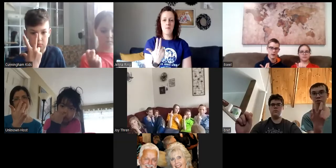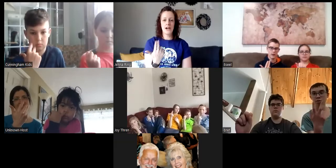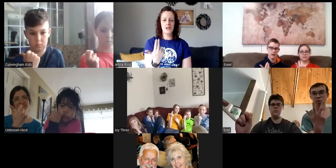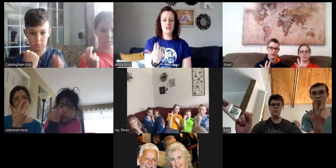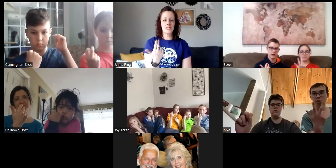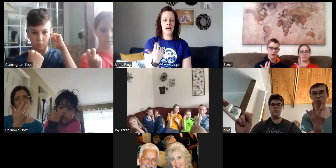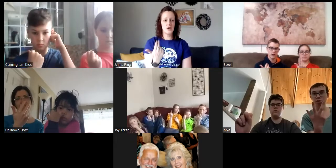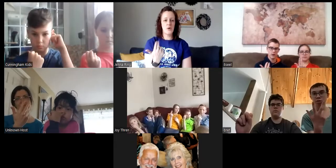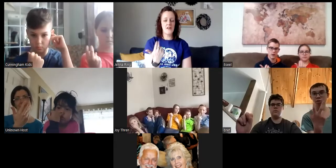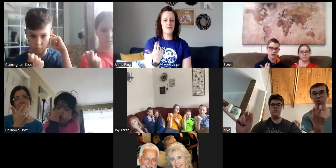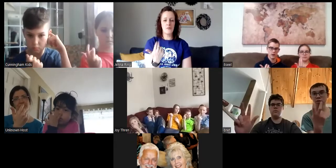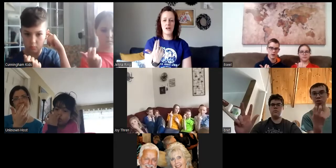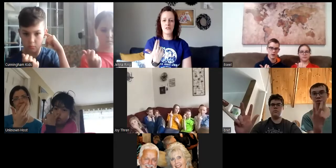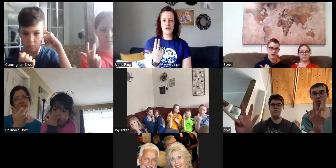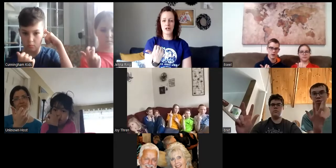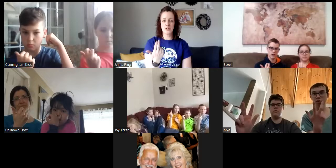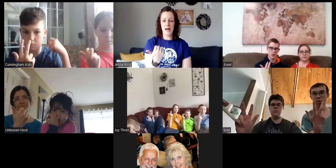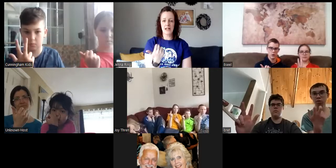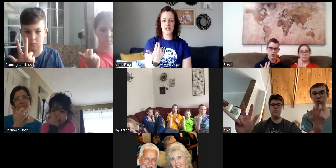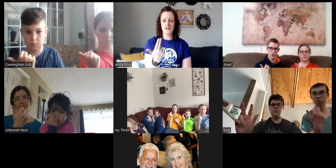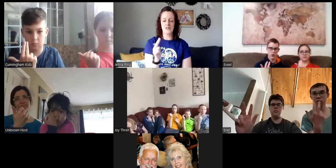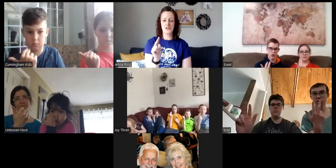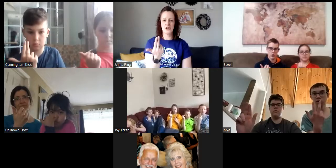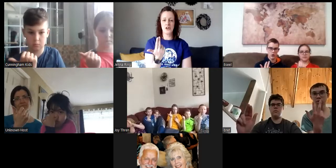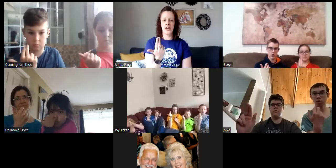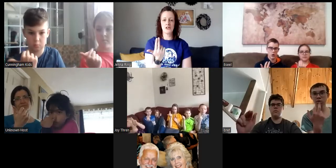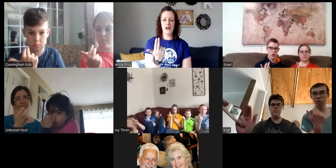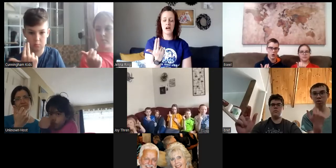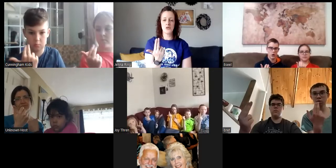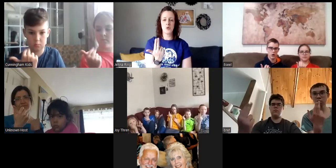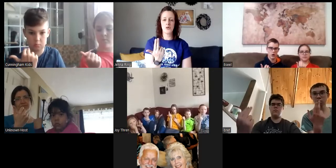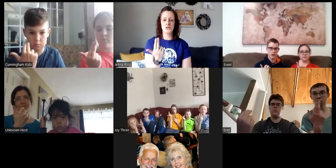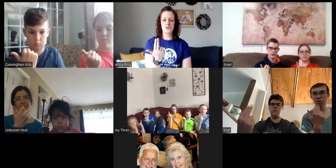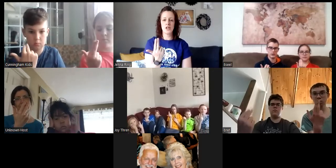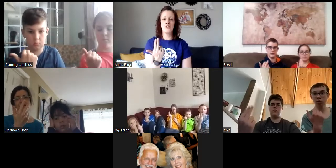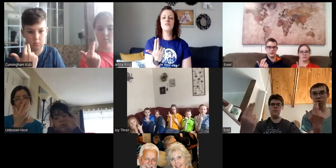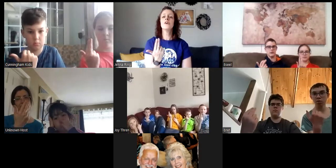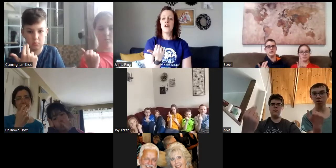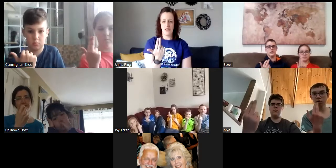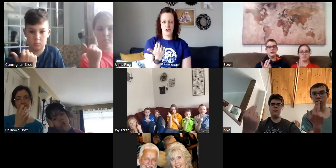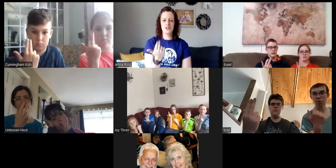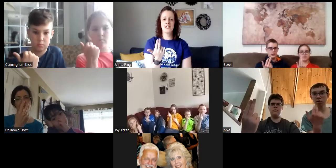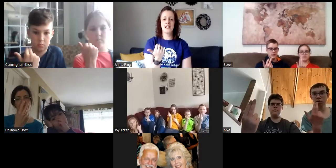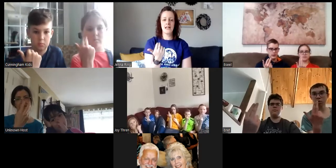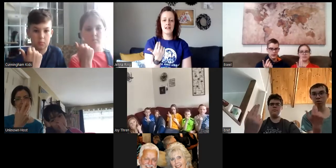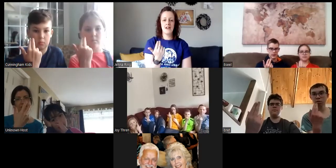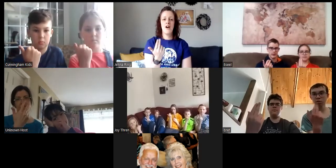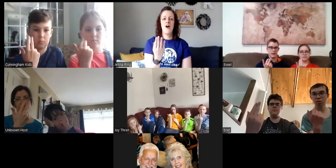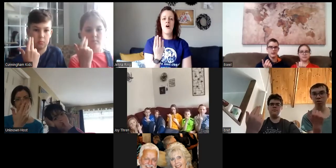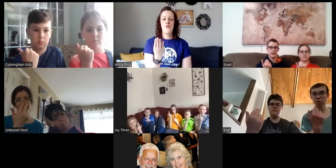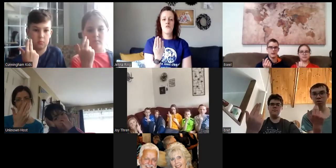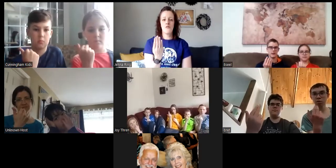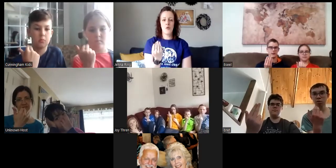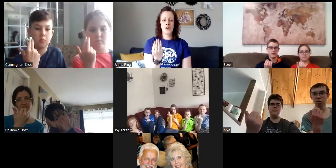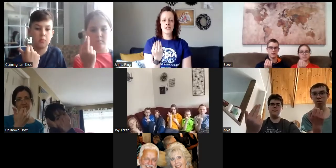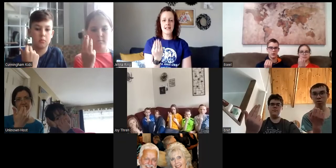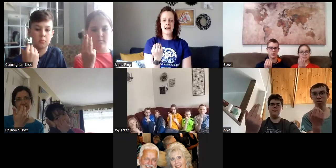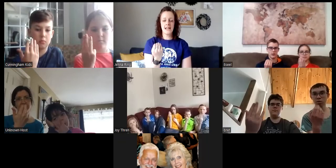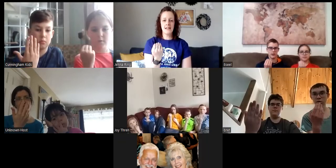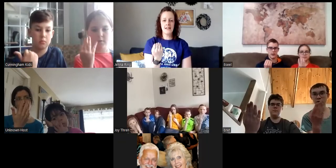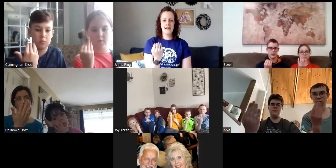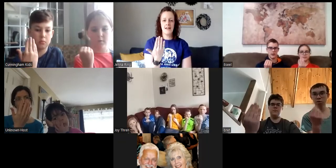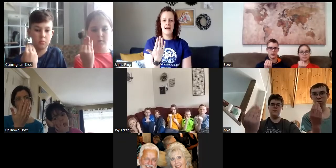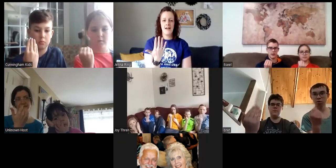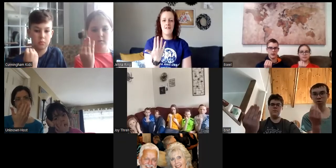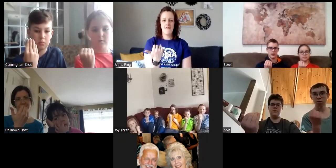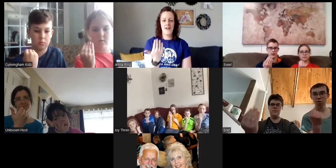3, and you just kind of wave your fingers back at yourself. Turn your hand around towards yourself. 13,